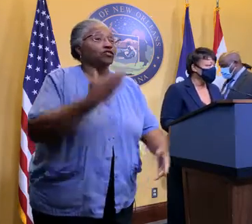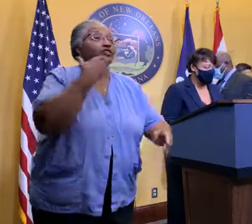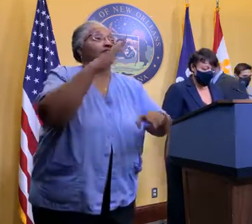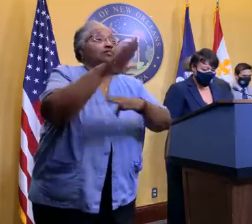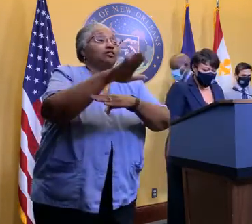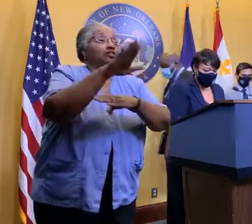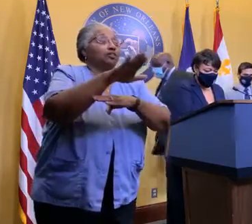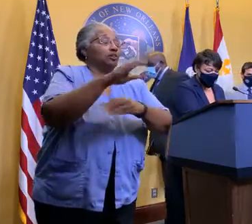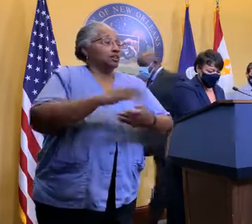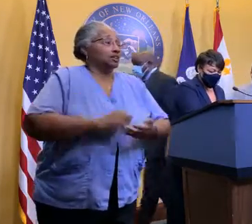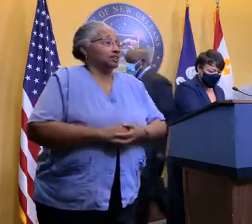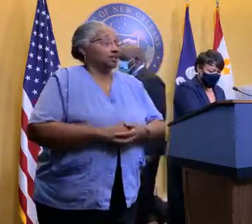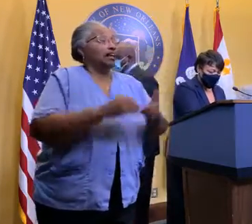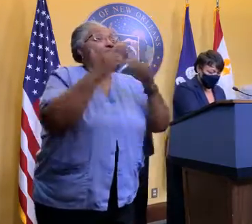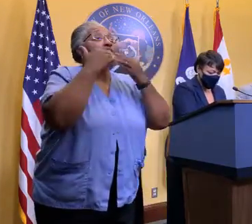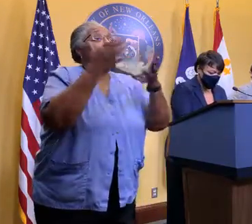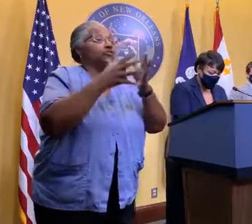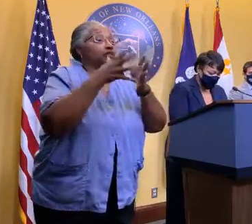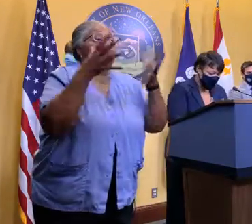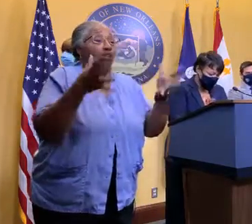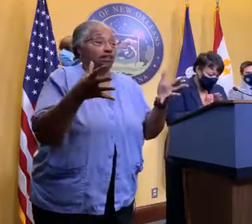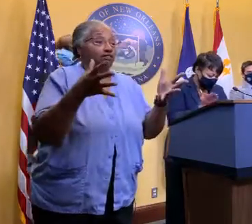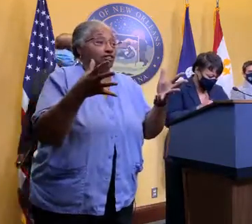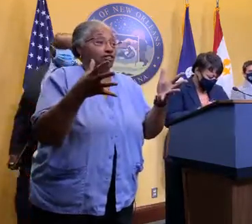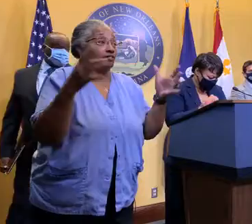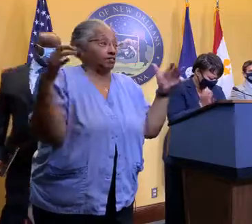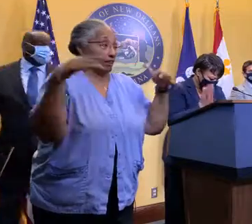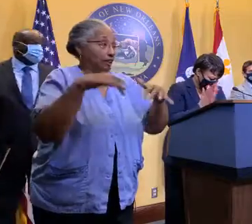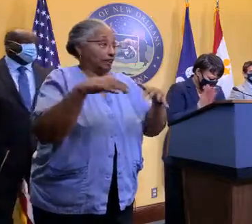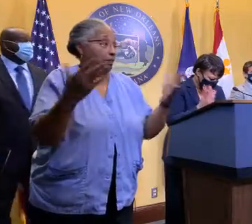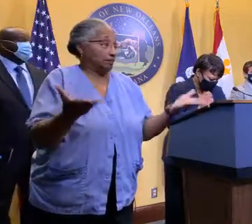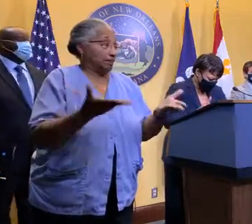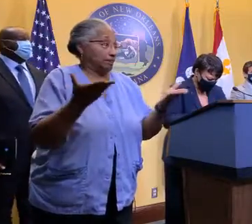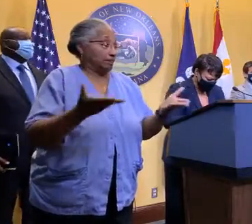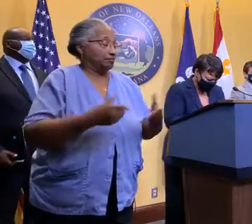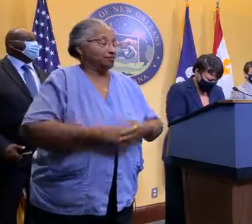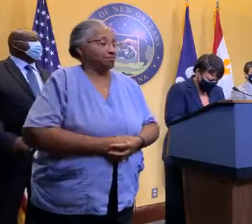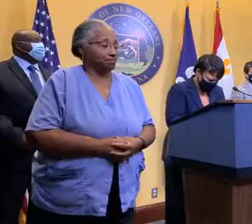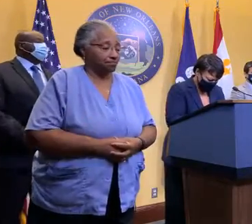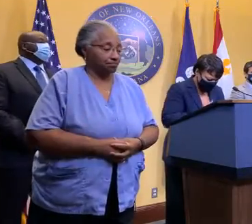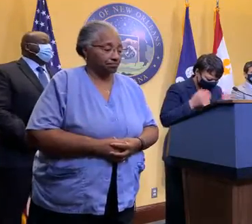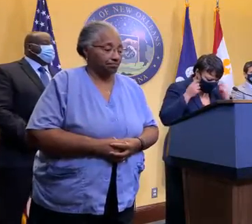Good afternoon. Thank you all so much for being here.